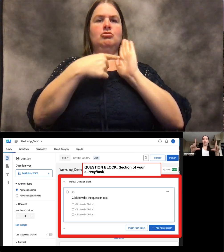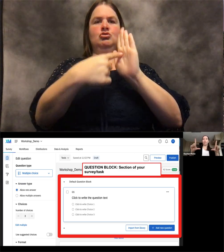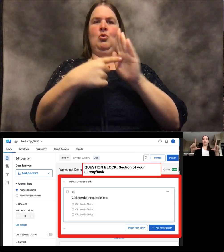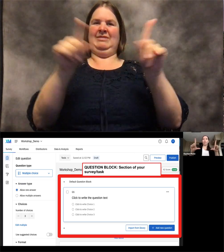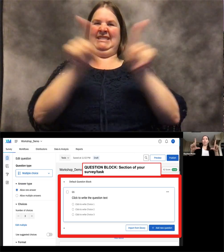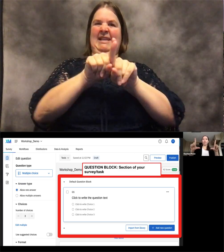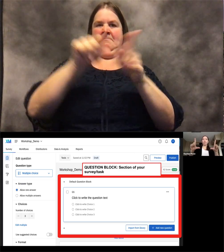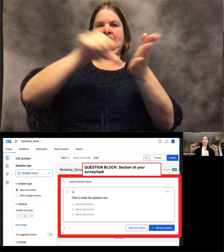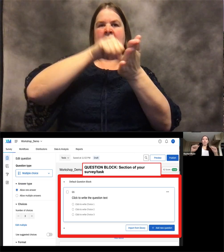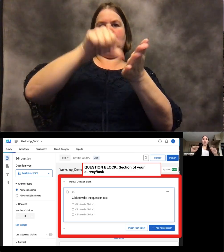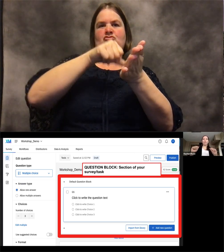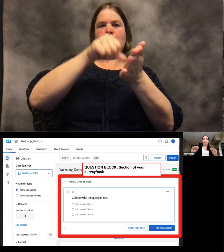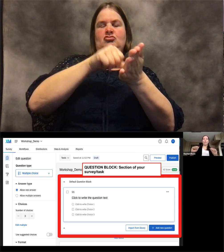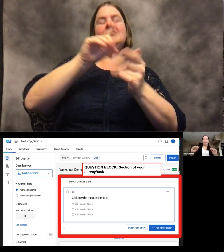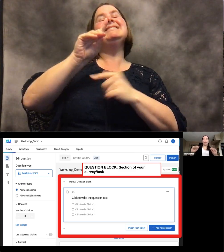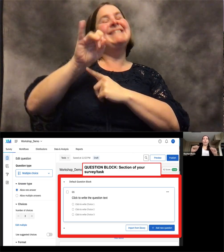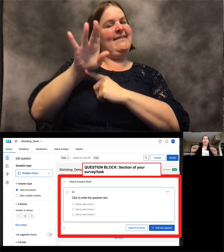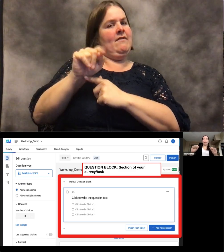page.